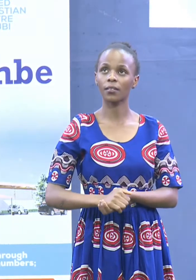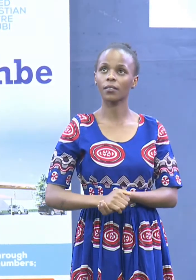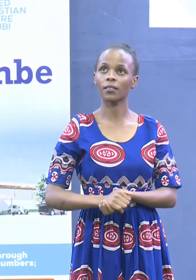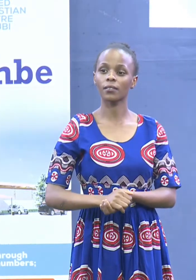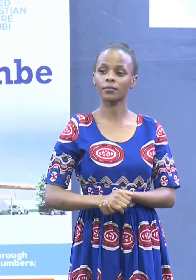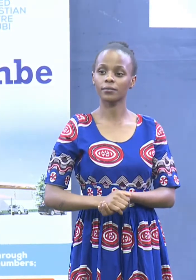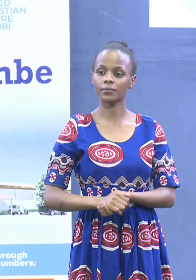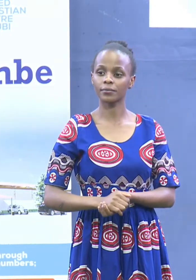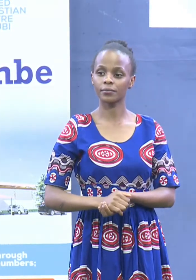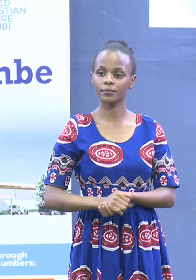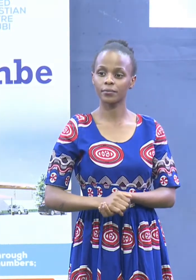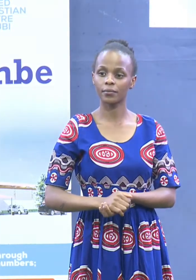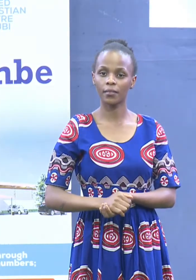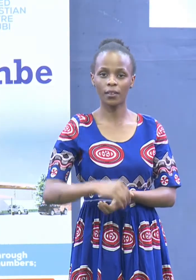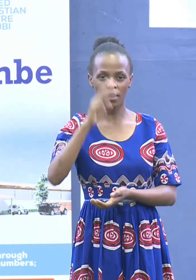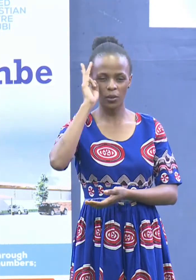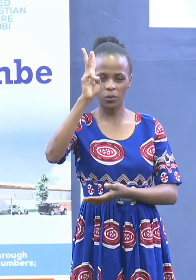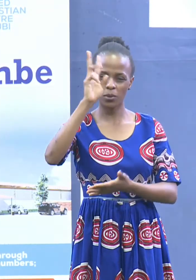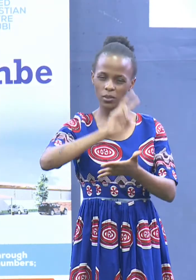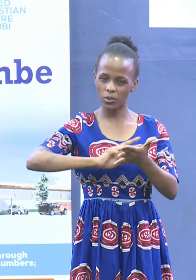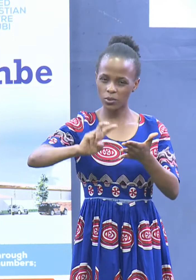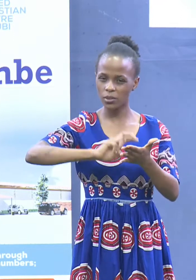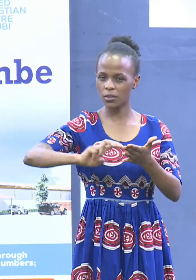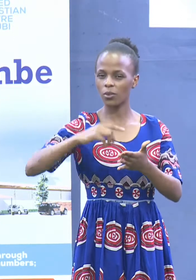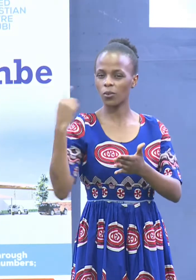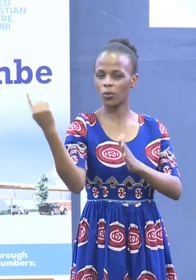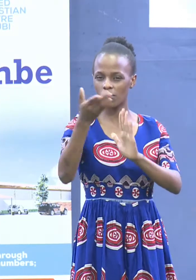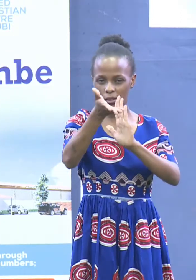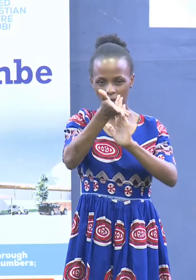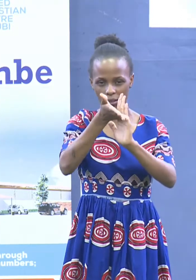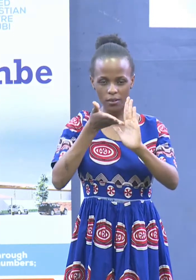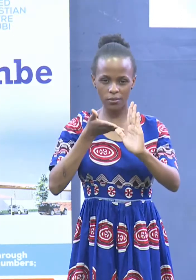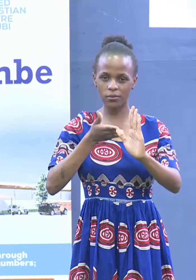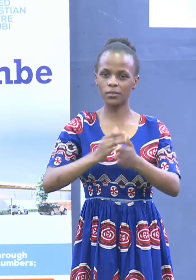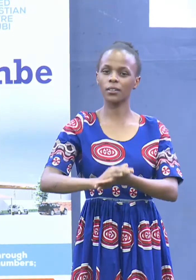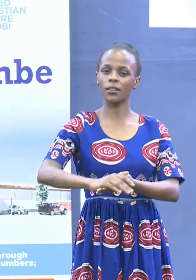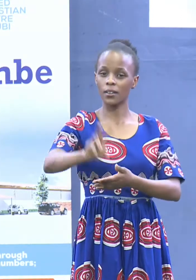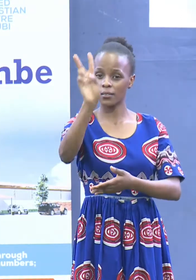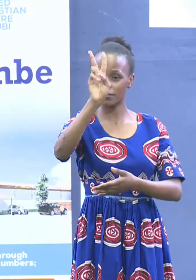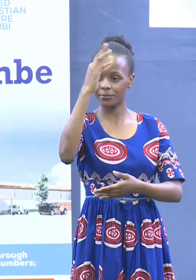49. We are going to read part of verse